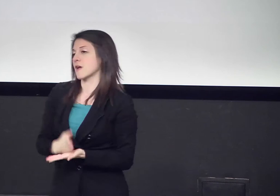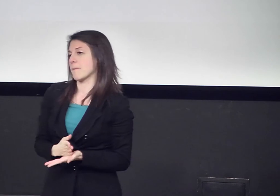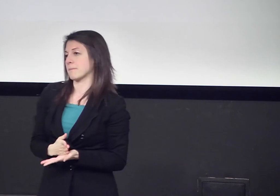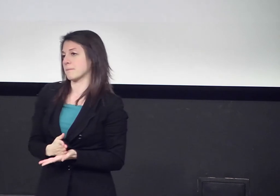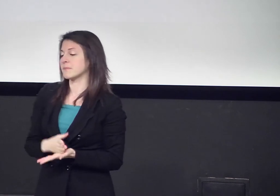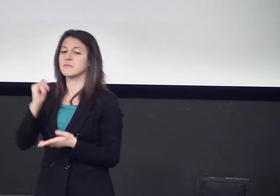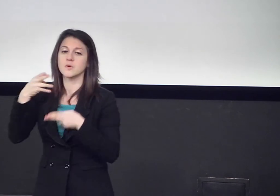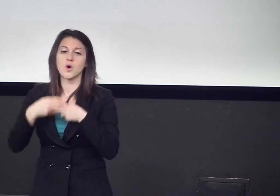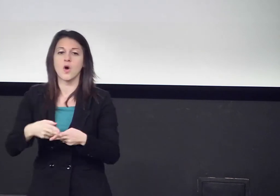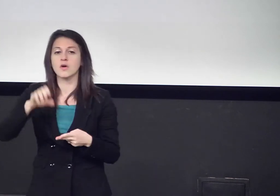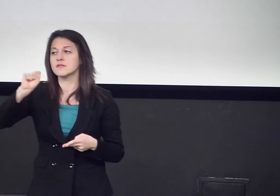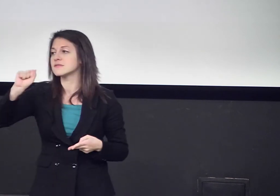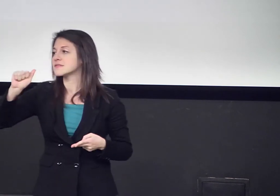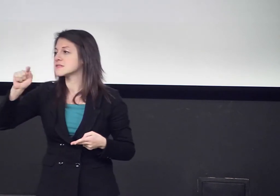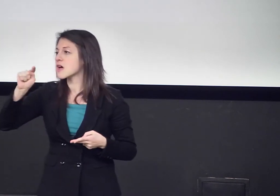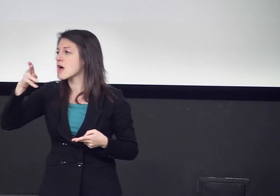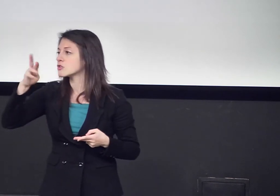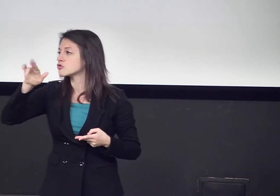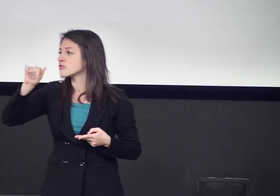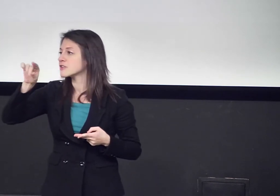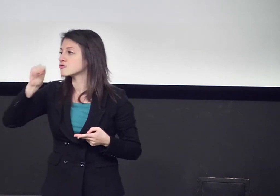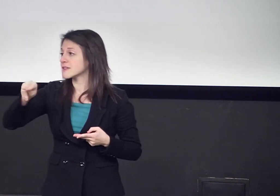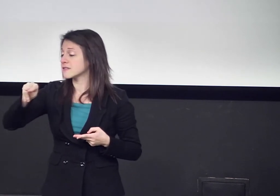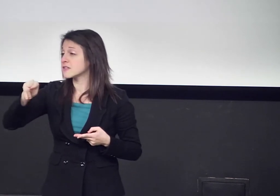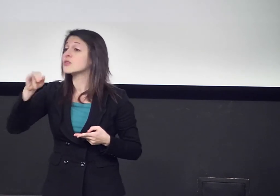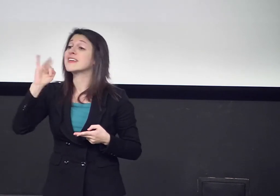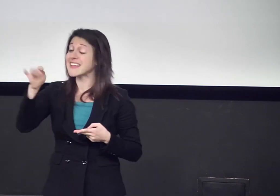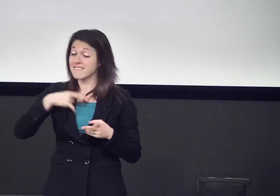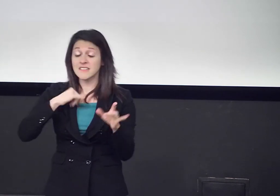that point in time, you will stop conducting research and interviews.